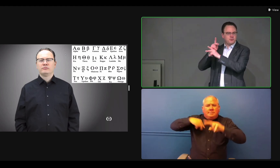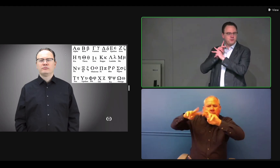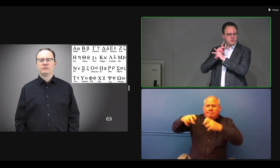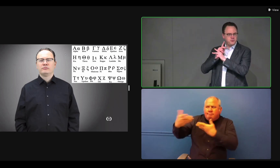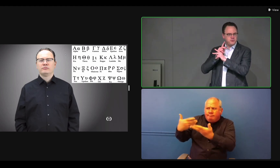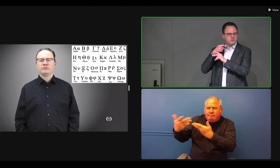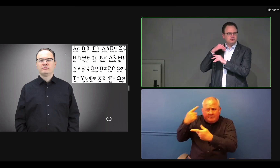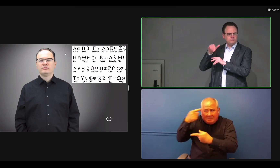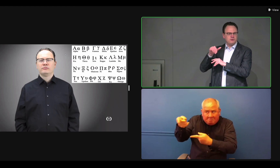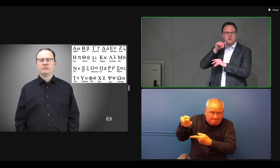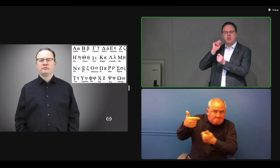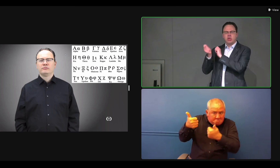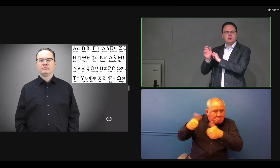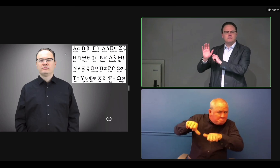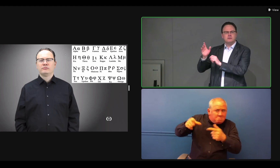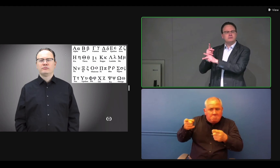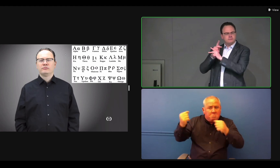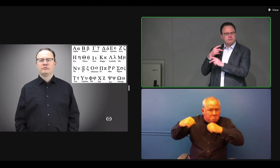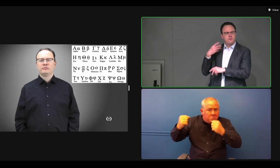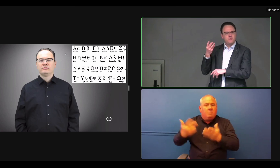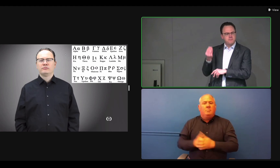who were part of the team.